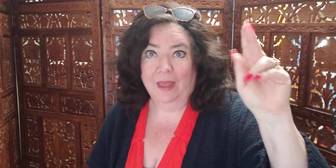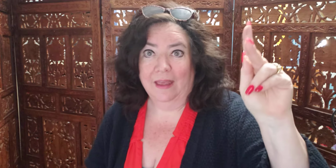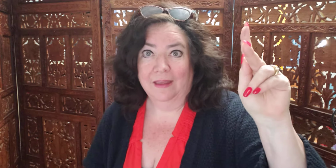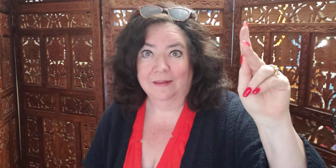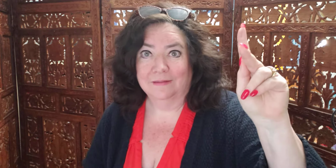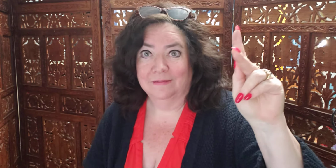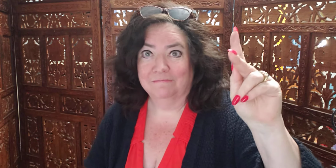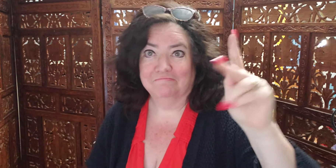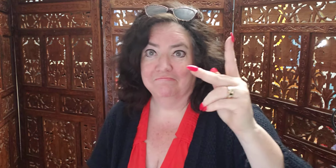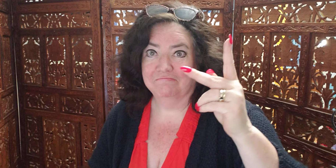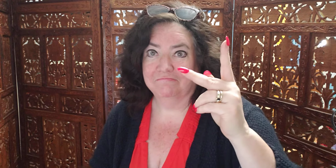K.